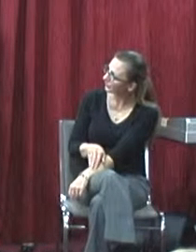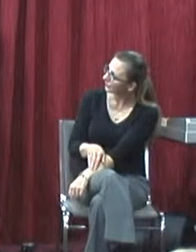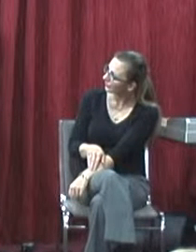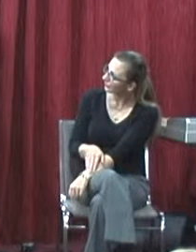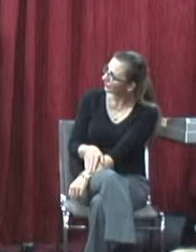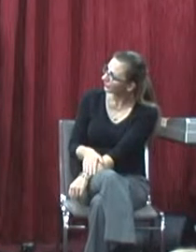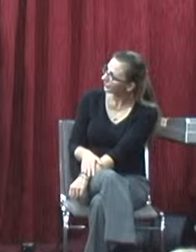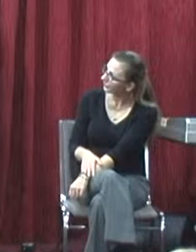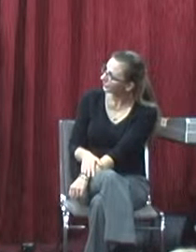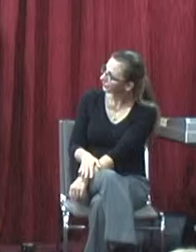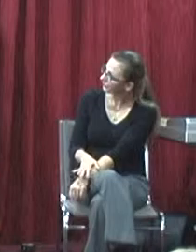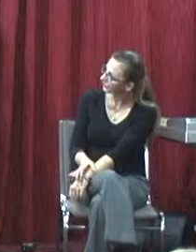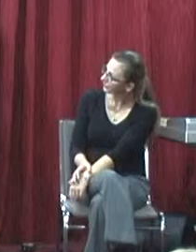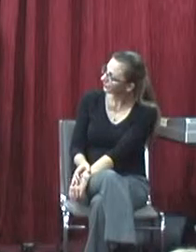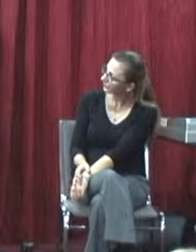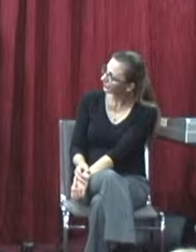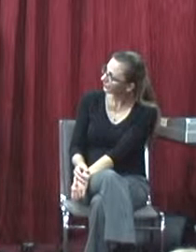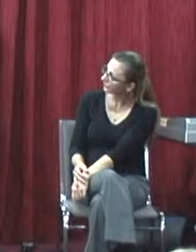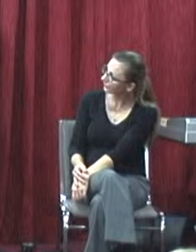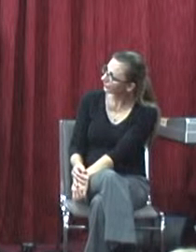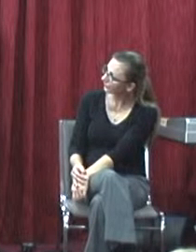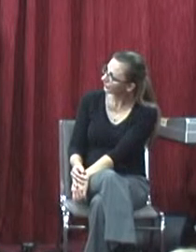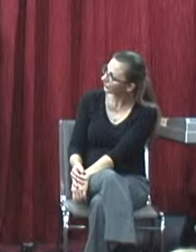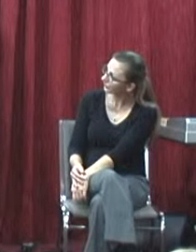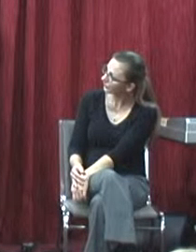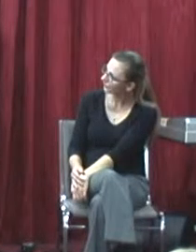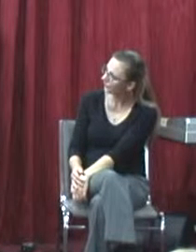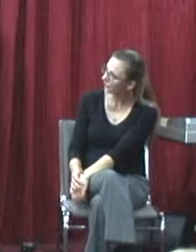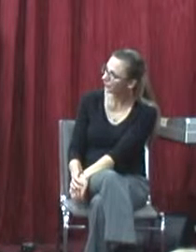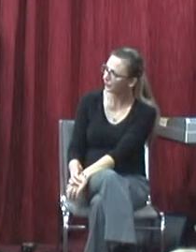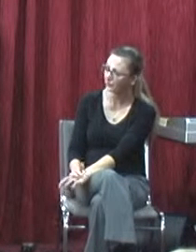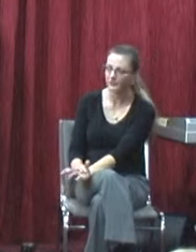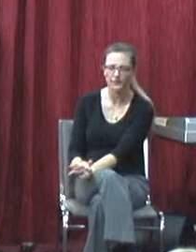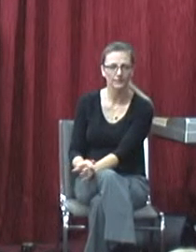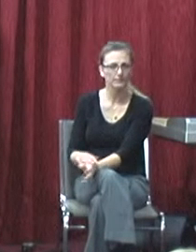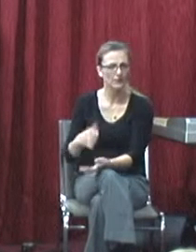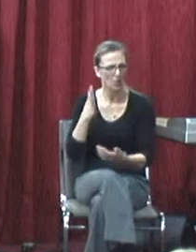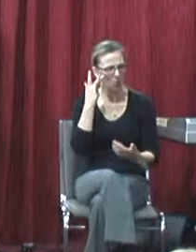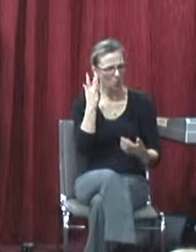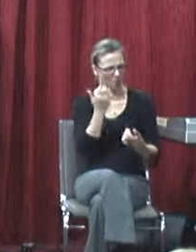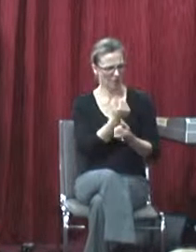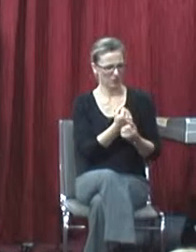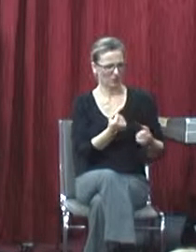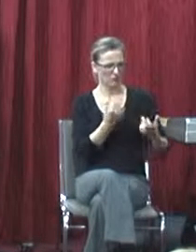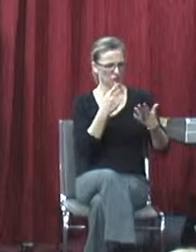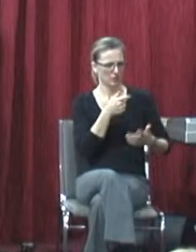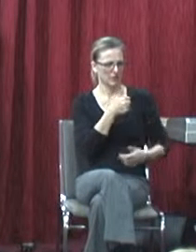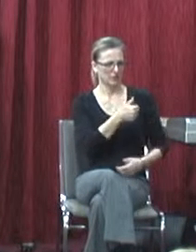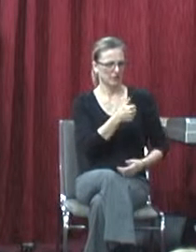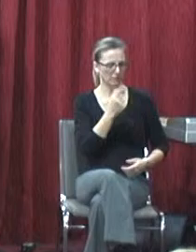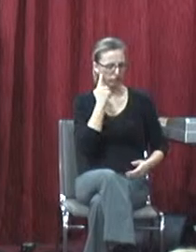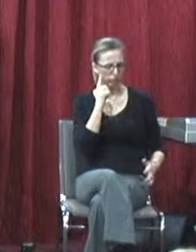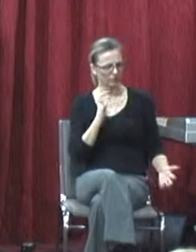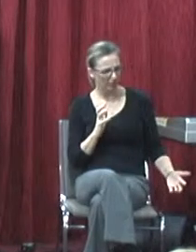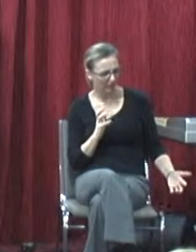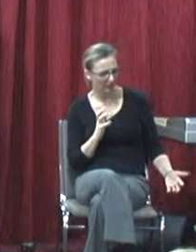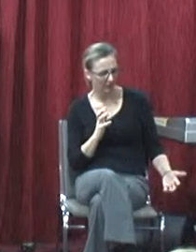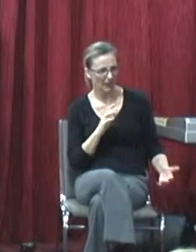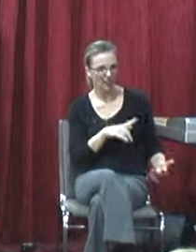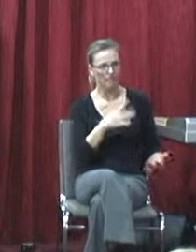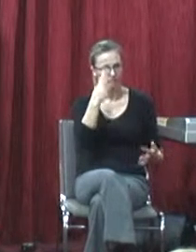in good health. So why was Yeshua so astonished at this centurion's trust or